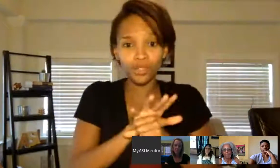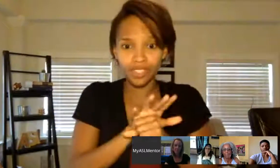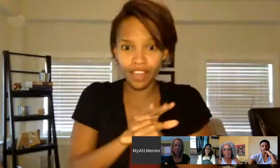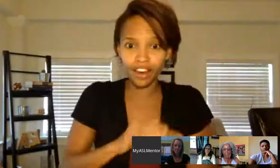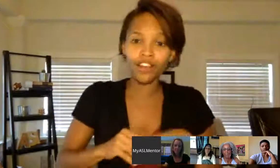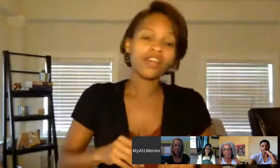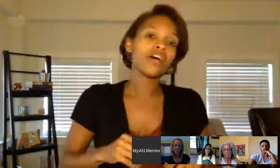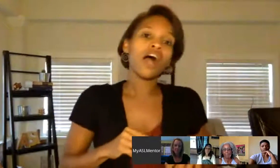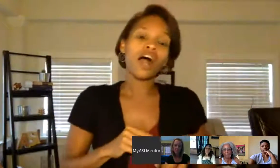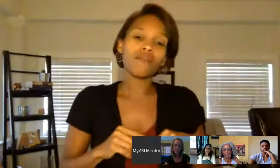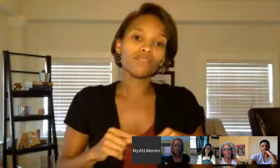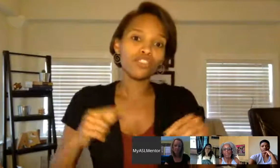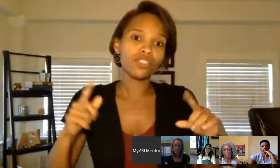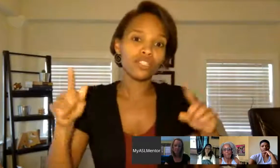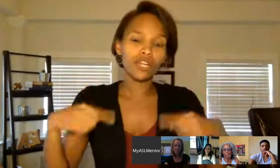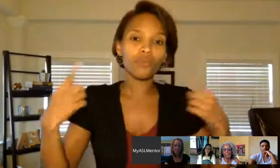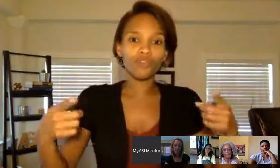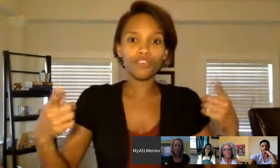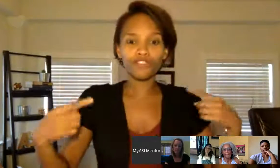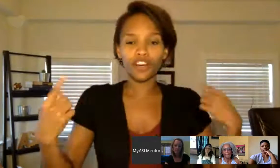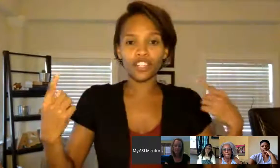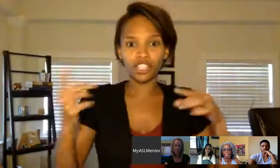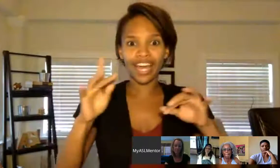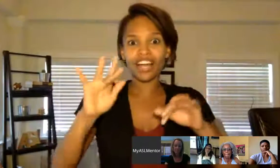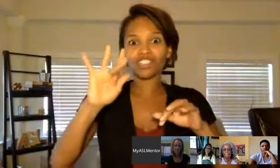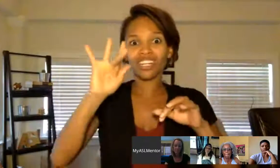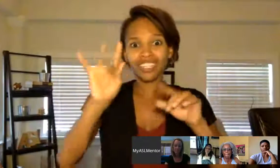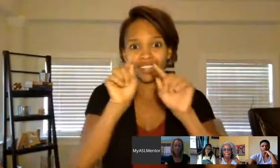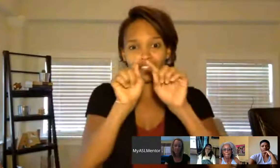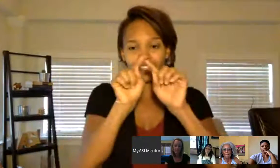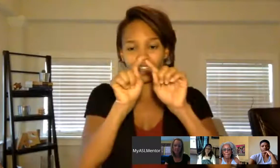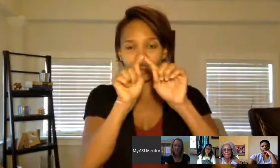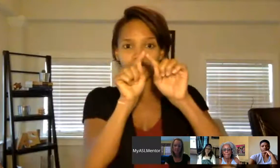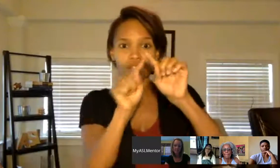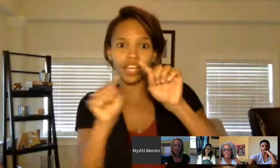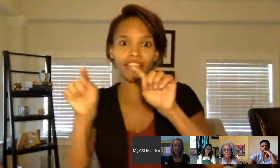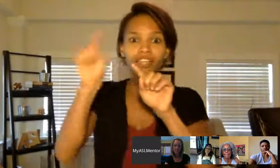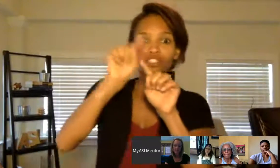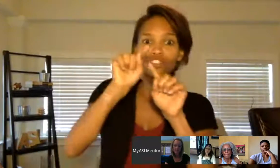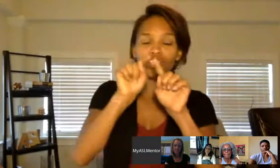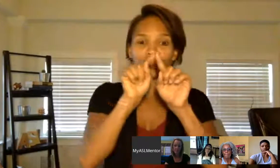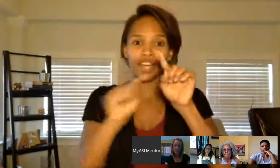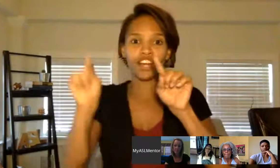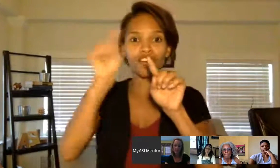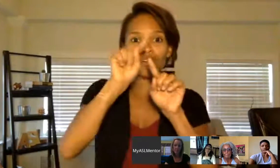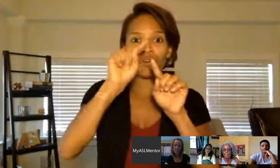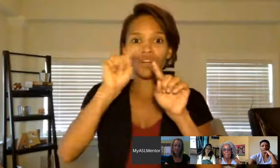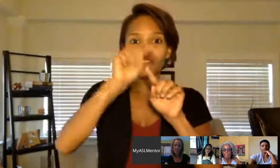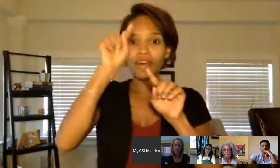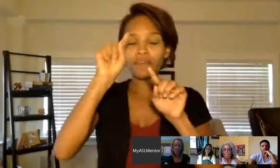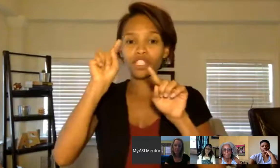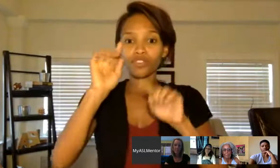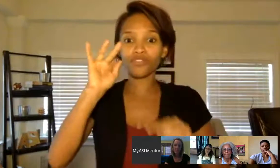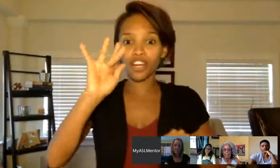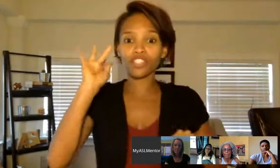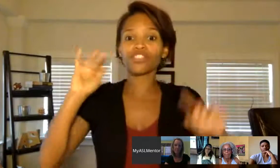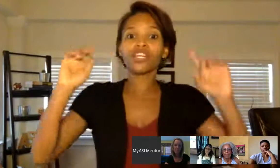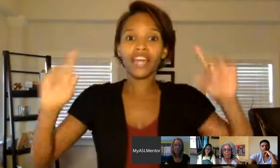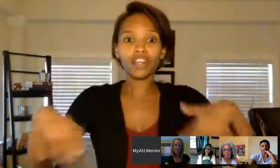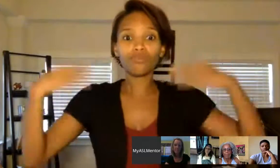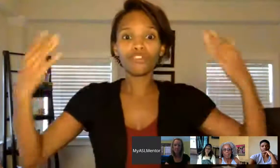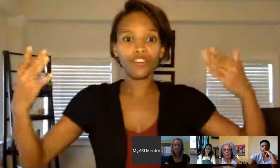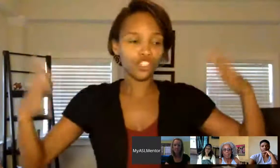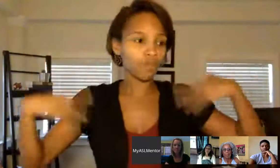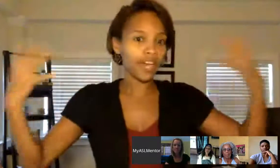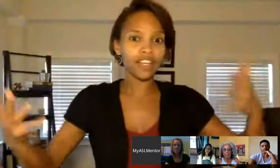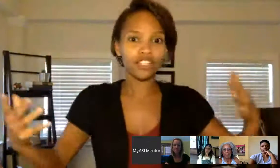promise you it's there. Just refresh, actually click the little circular arrow. That means refresh, and